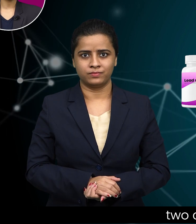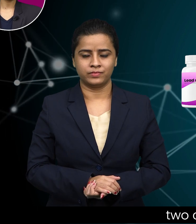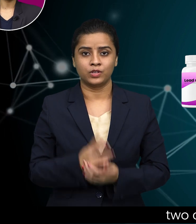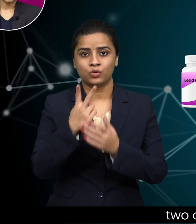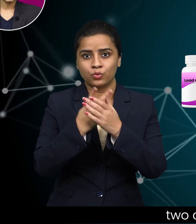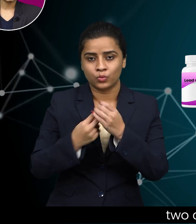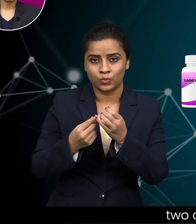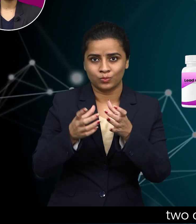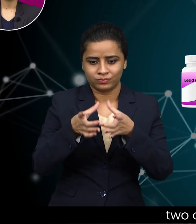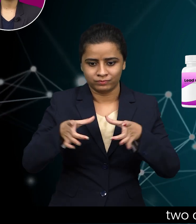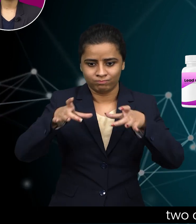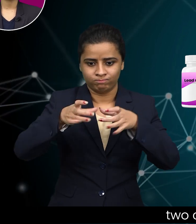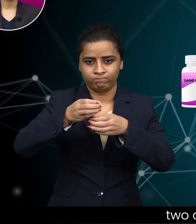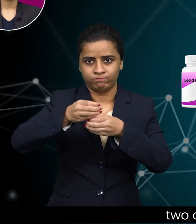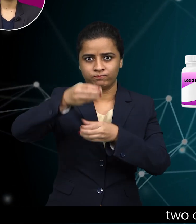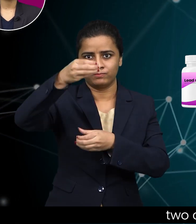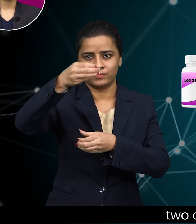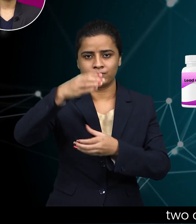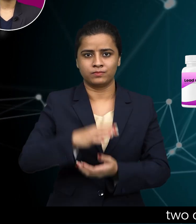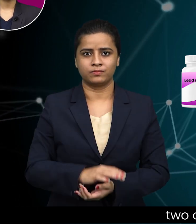two conical flasks,